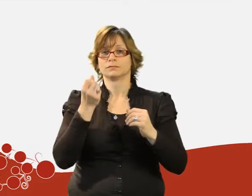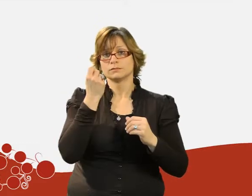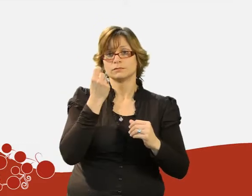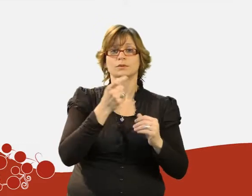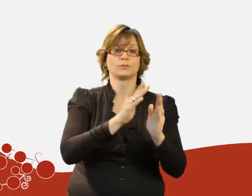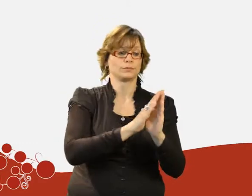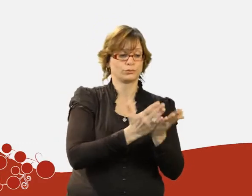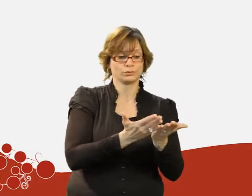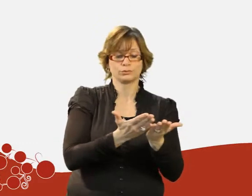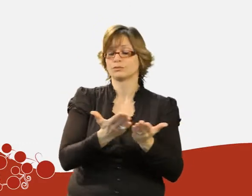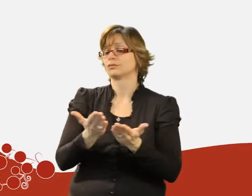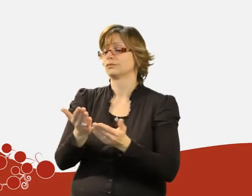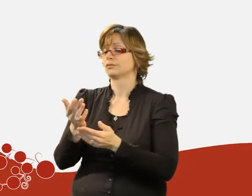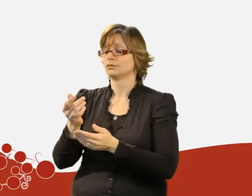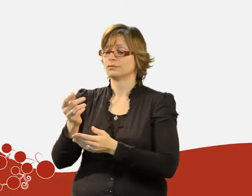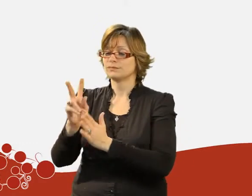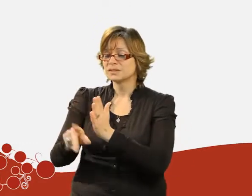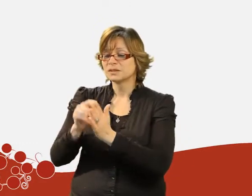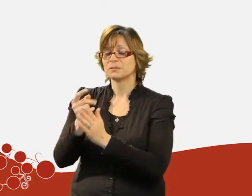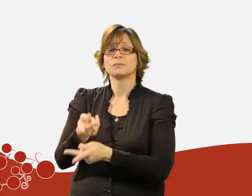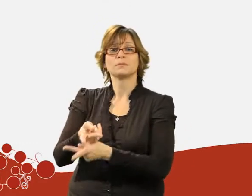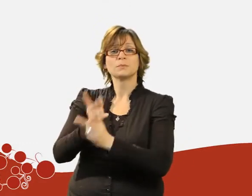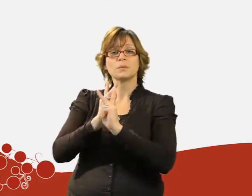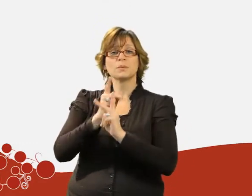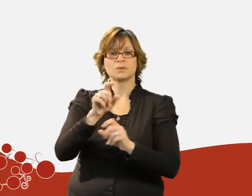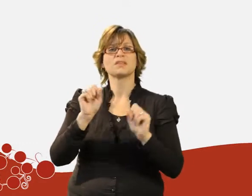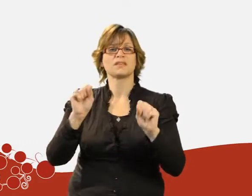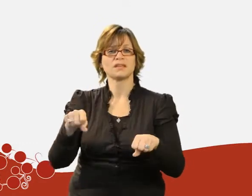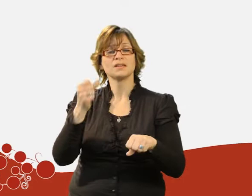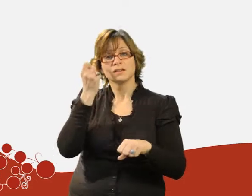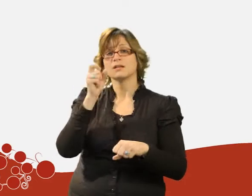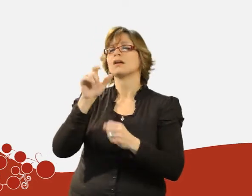There are many books and videos you can find on these subjects.